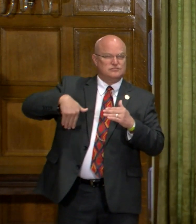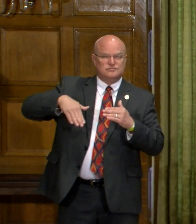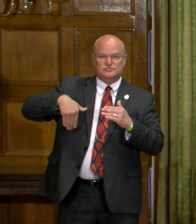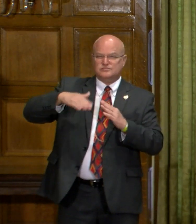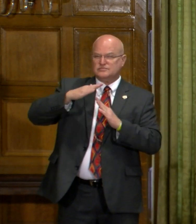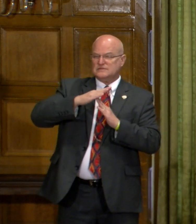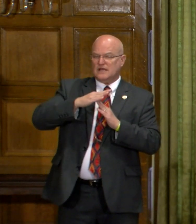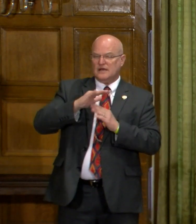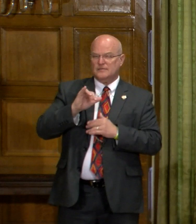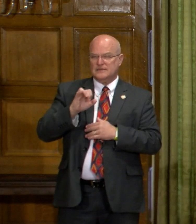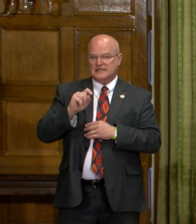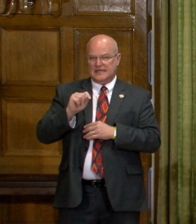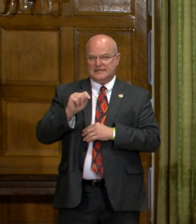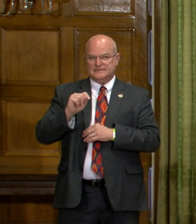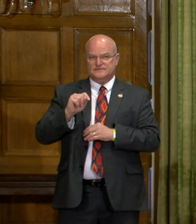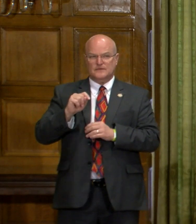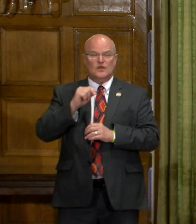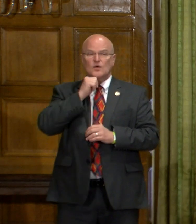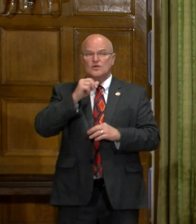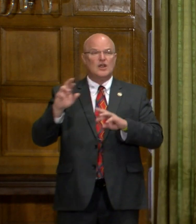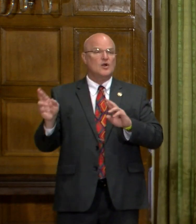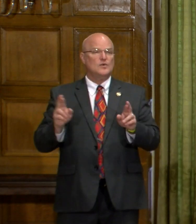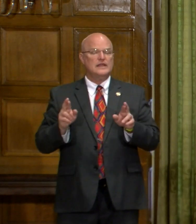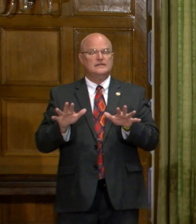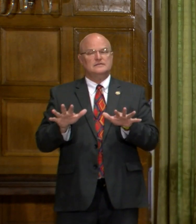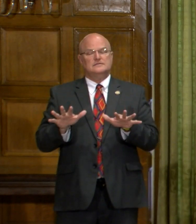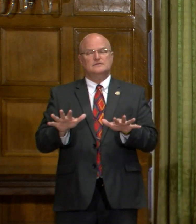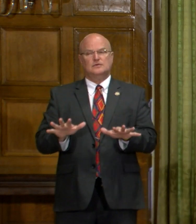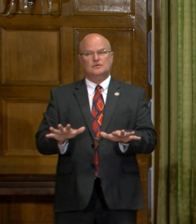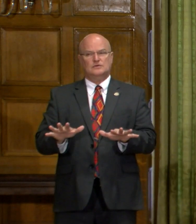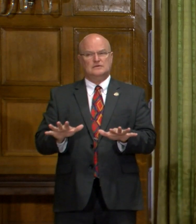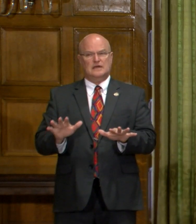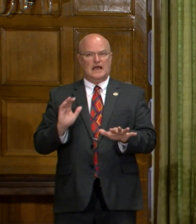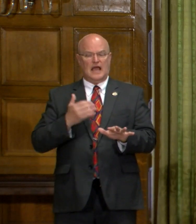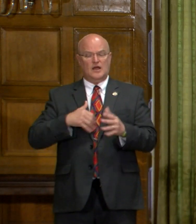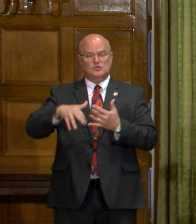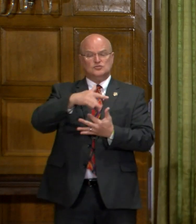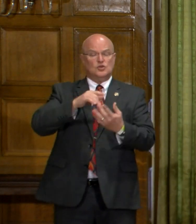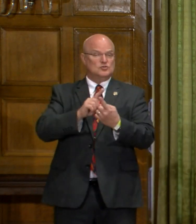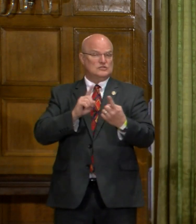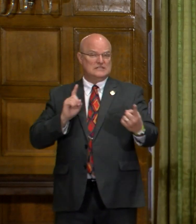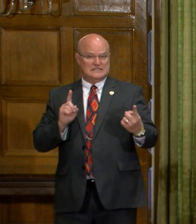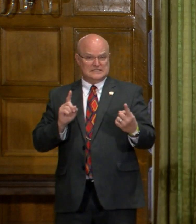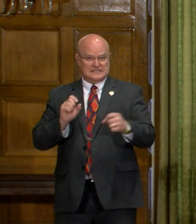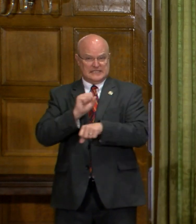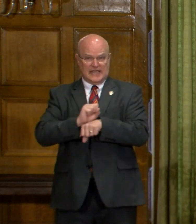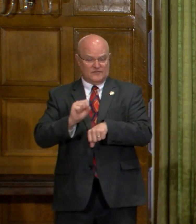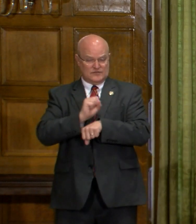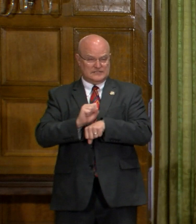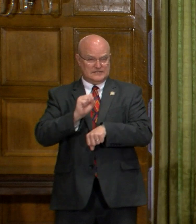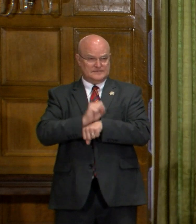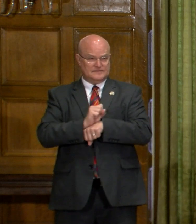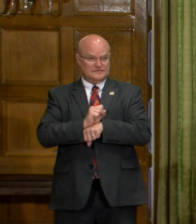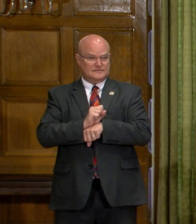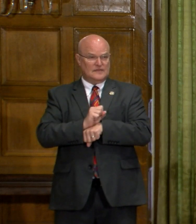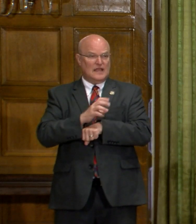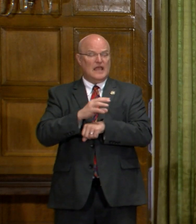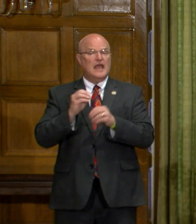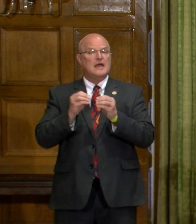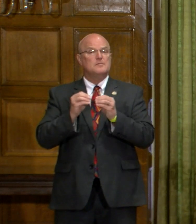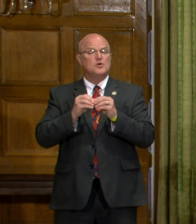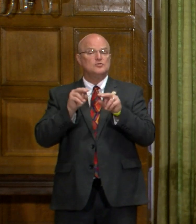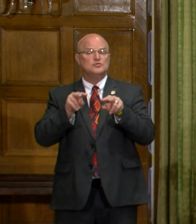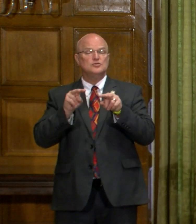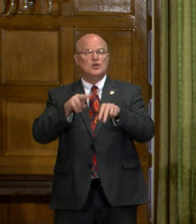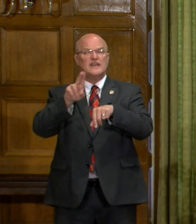peak yet. And so that means we're not ready to relax our social distancing efforts. And further, as you